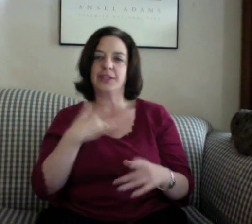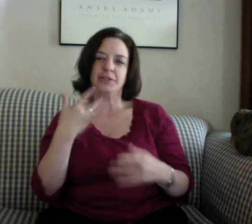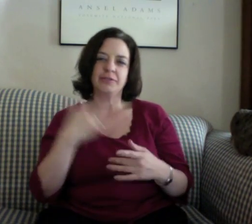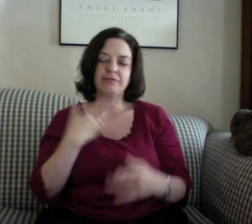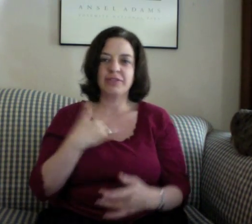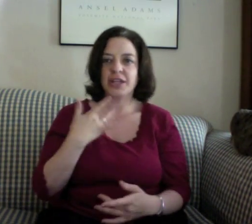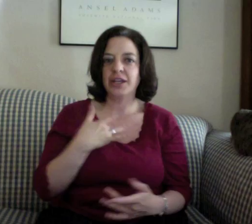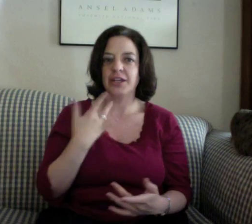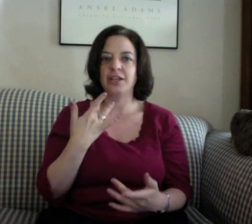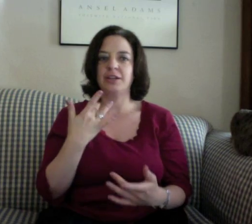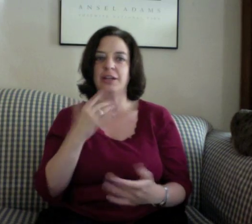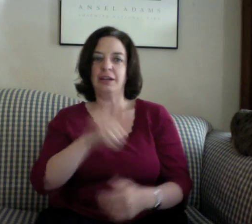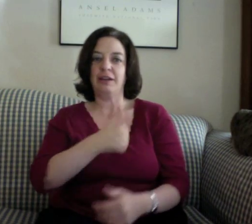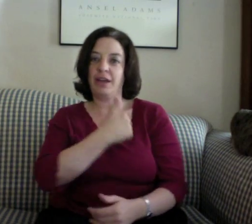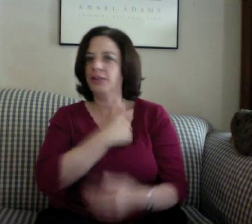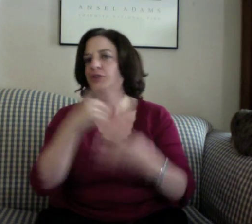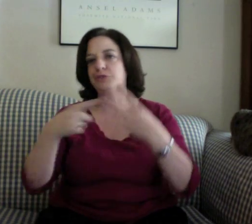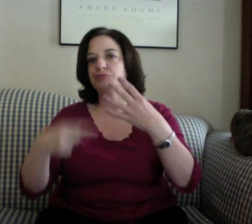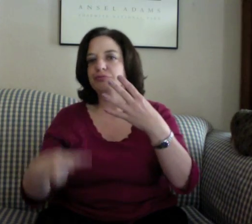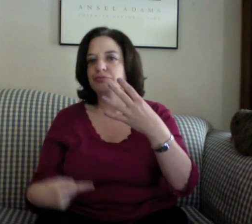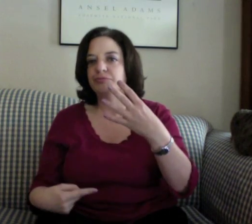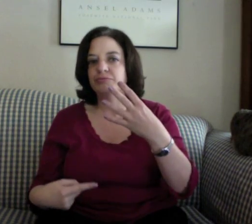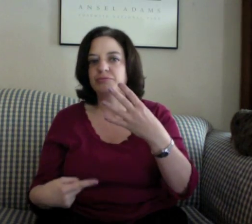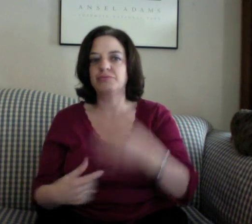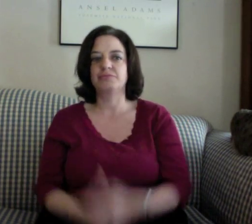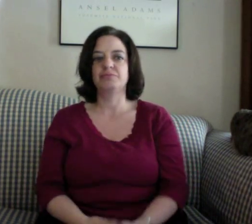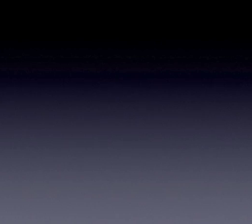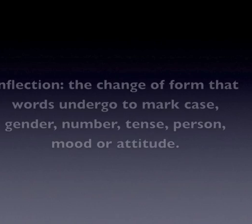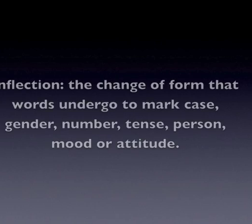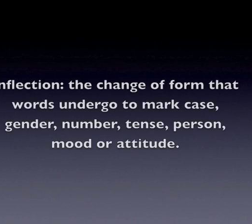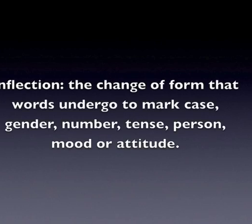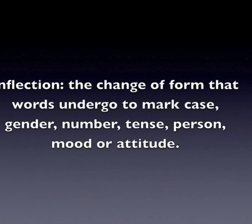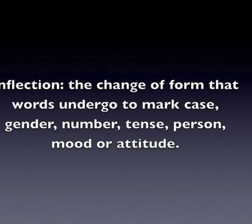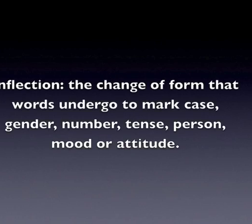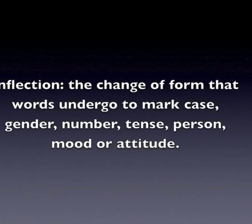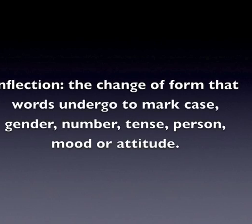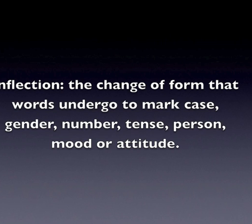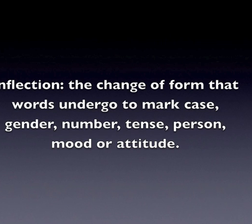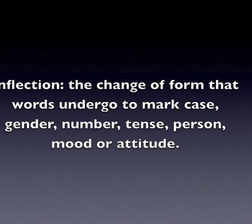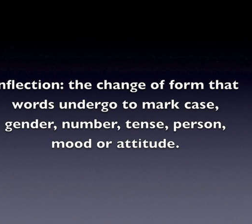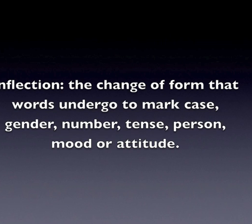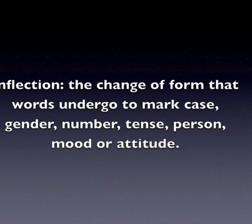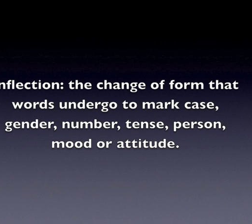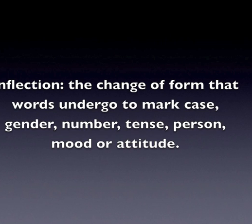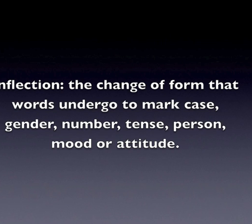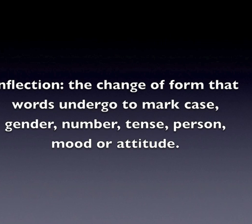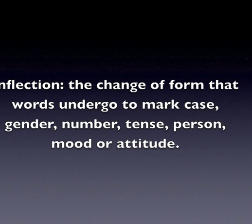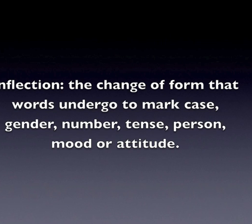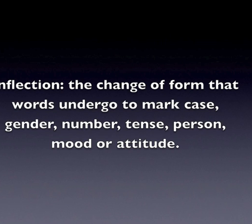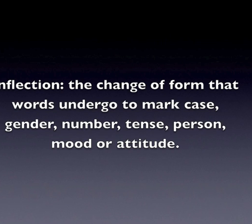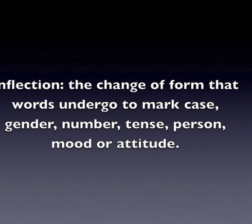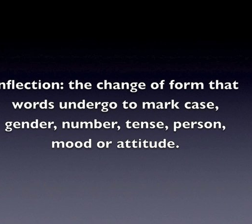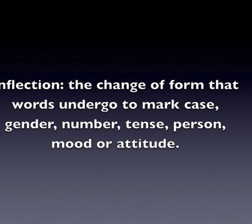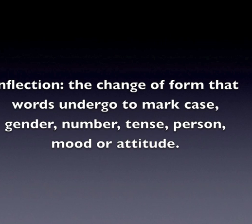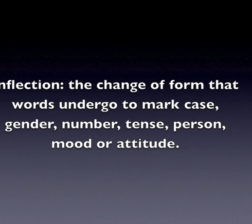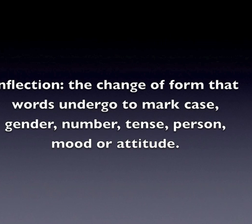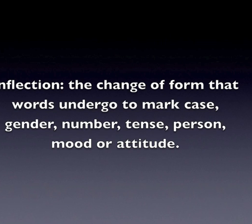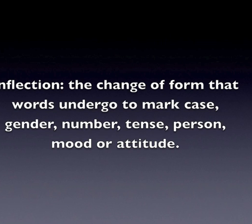the person, the feeling, the attitude, lots of different stuff. Inflection is the change of form that words undergo to